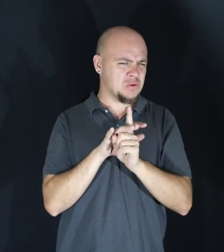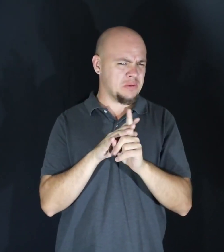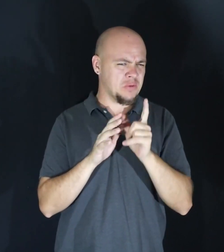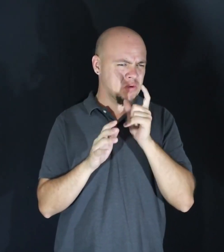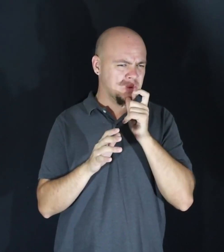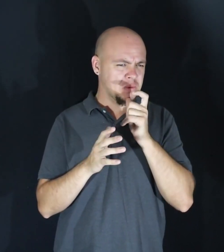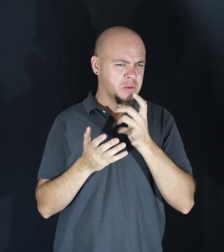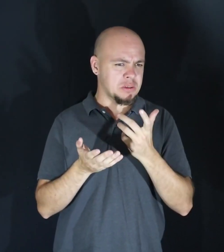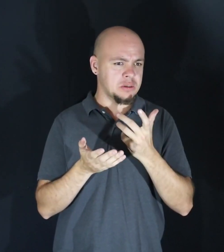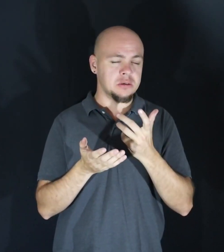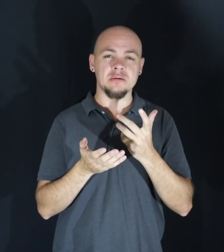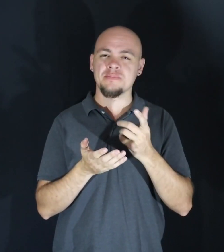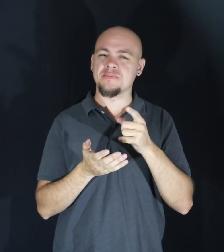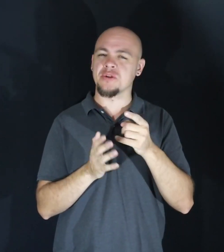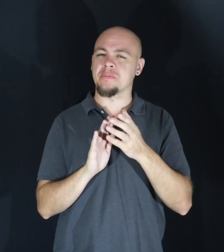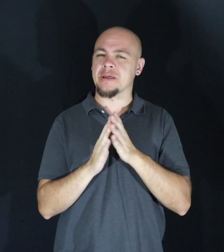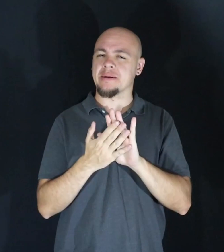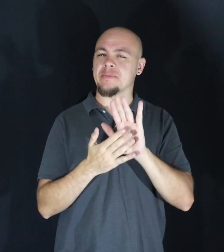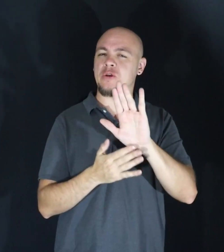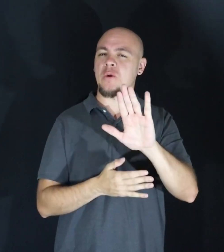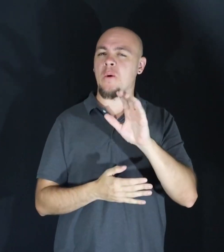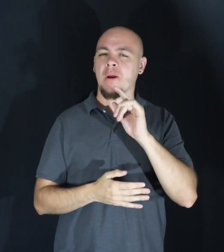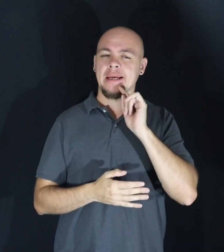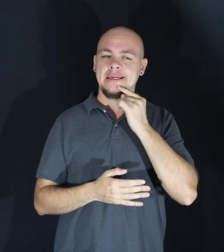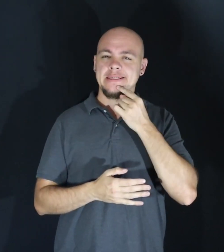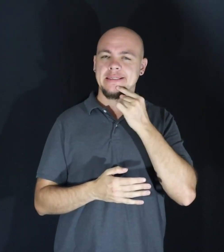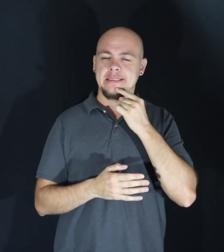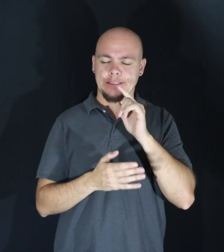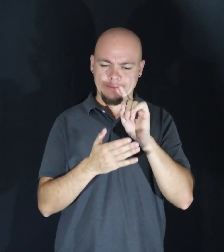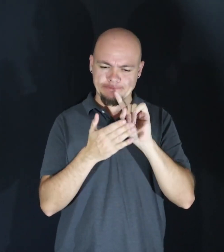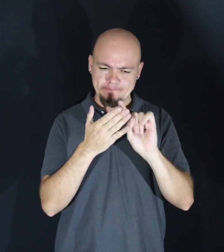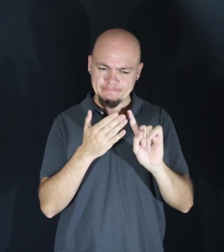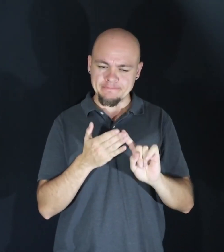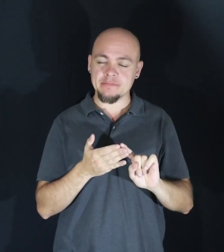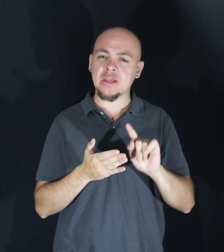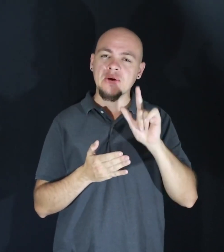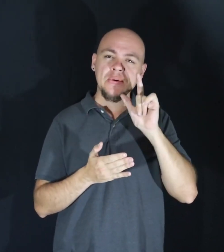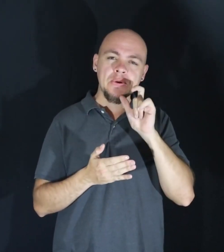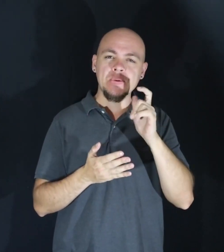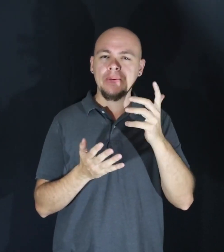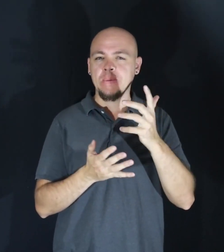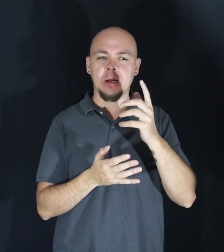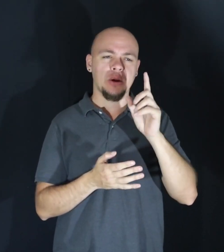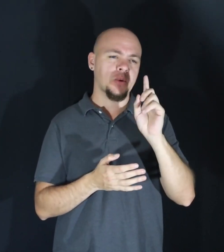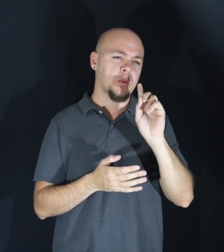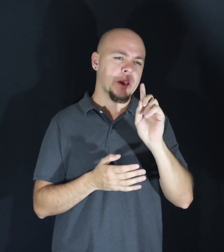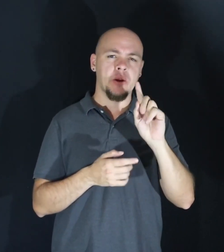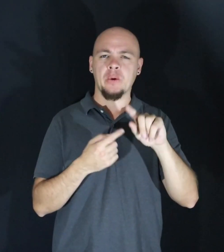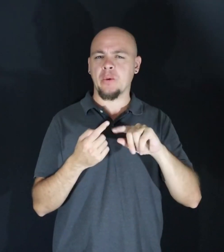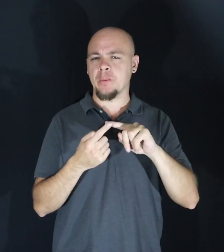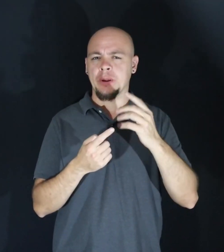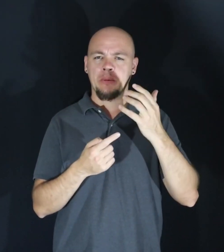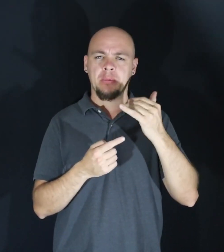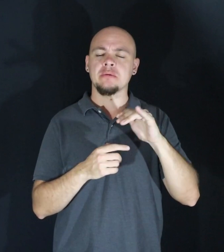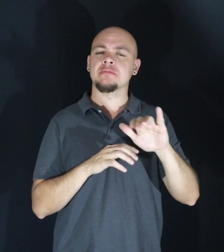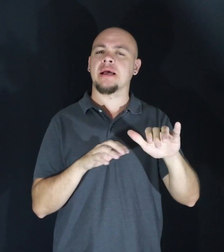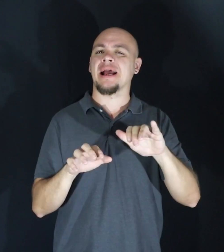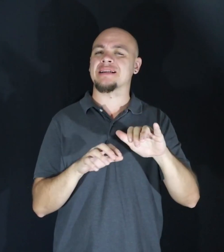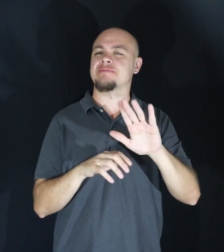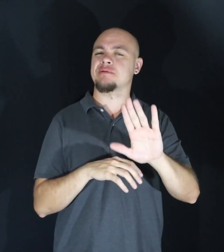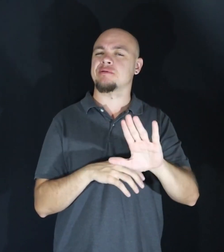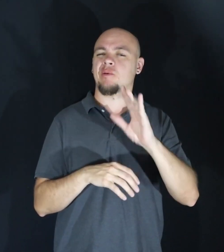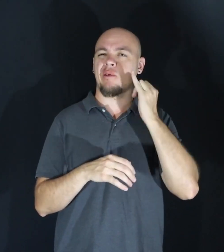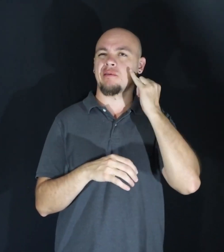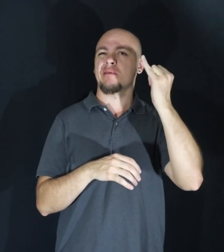own intensity detective. Know the who, what, when, where, why, how of your being activated and achieving your